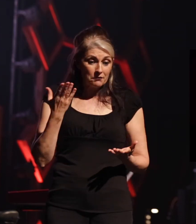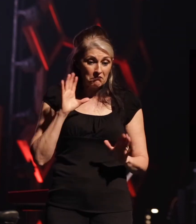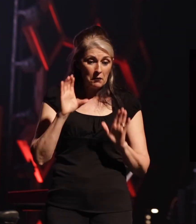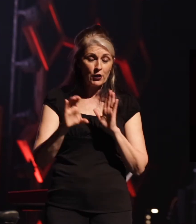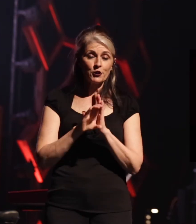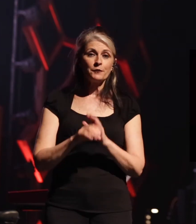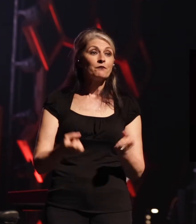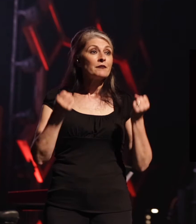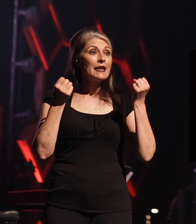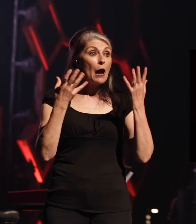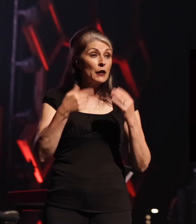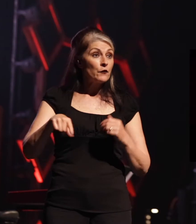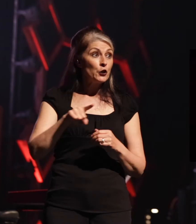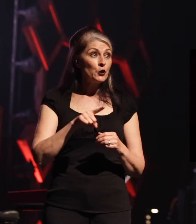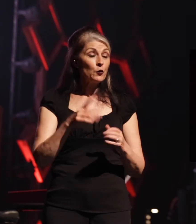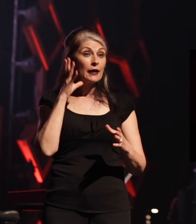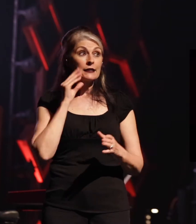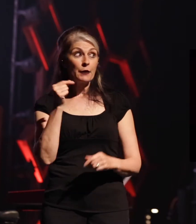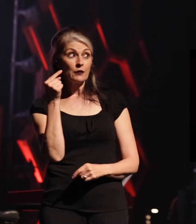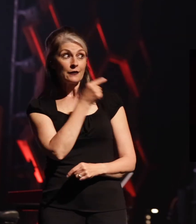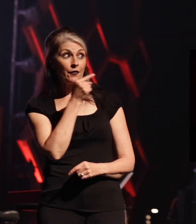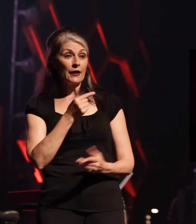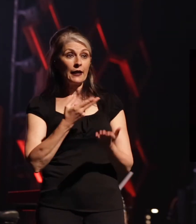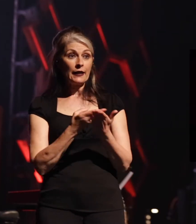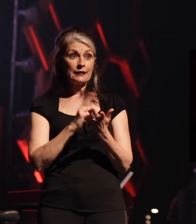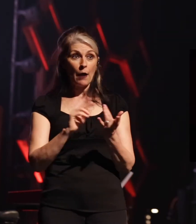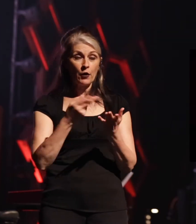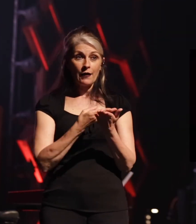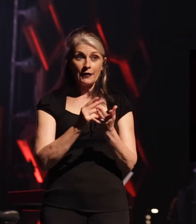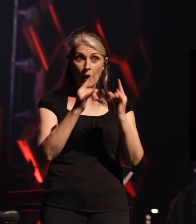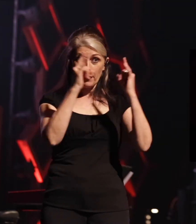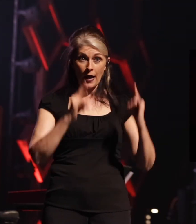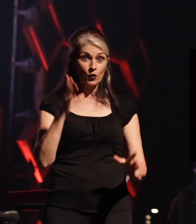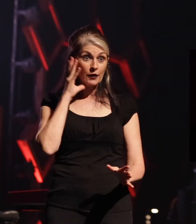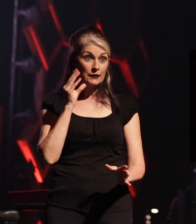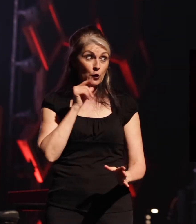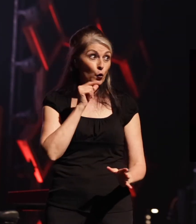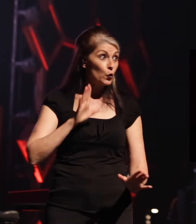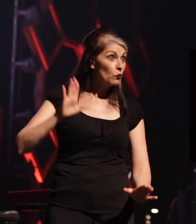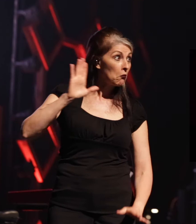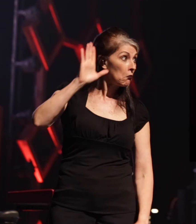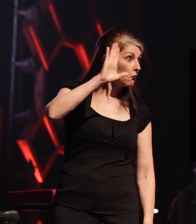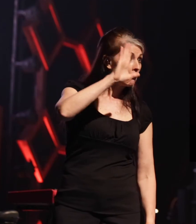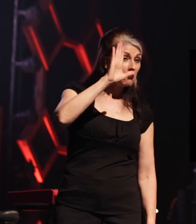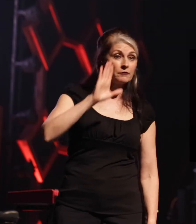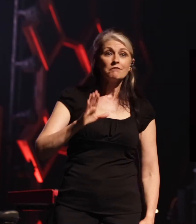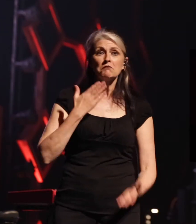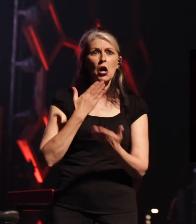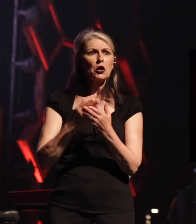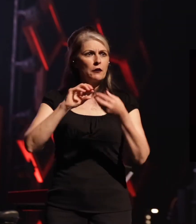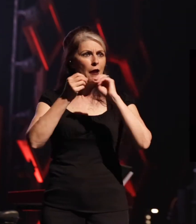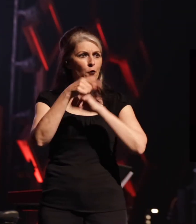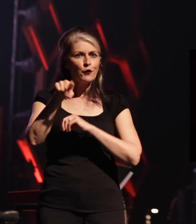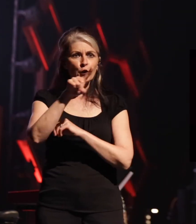able to go to our tabernacle experience this last week? All right. A decent amount of you. We have a